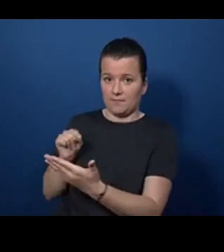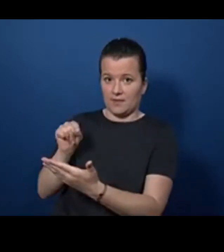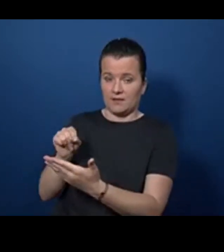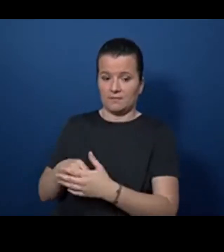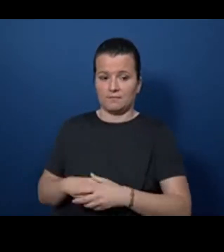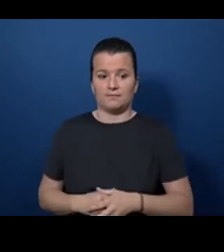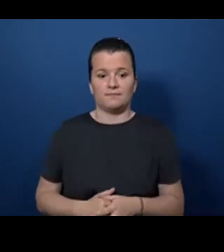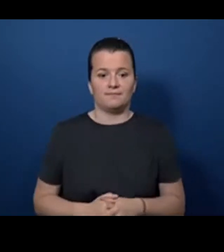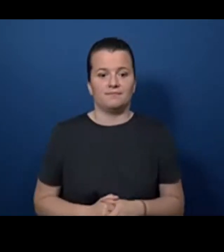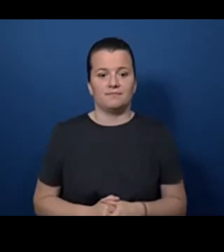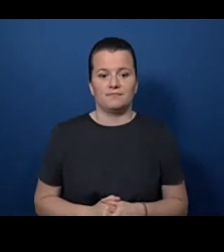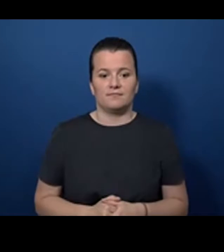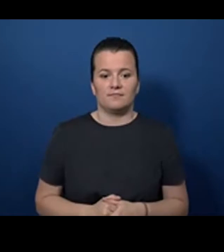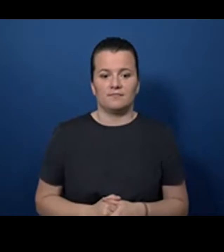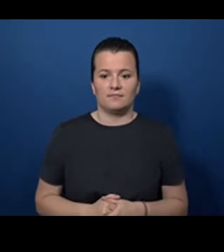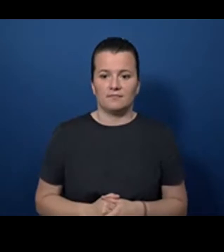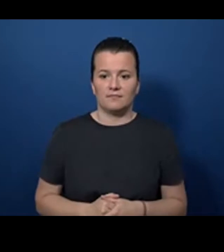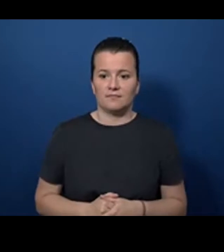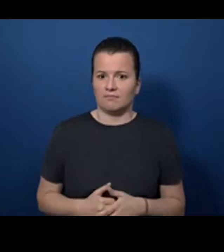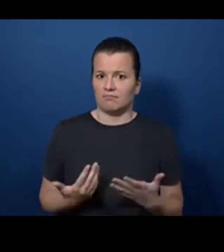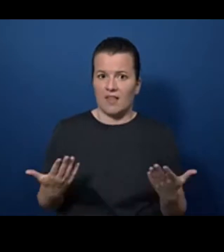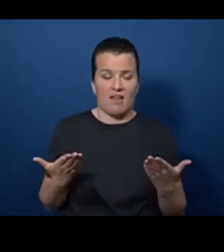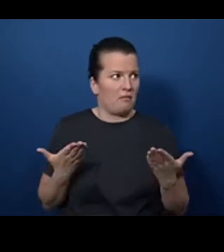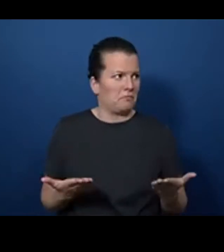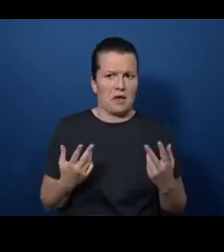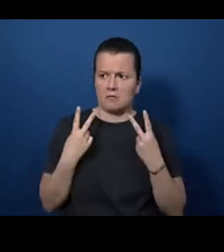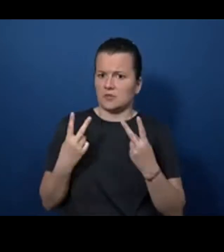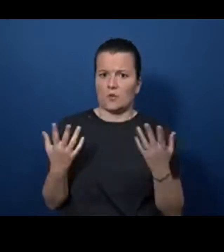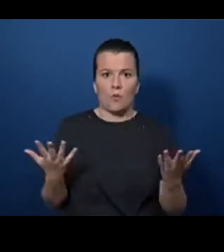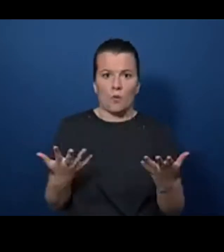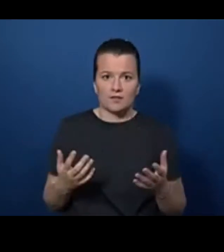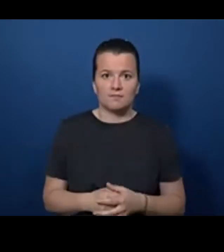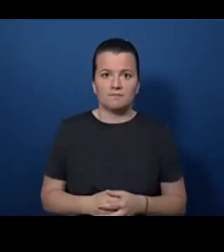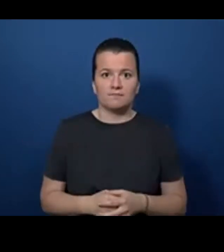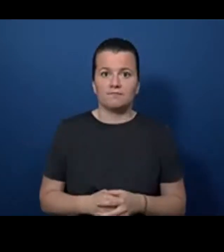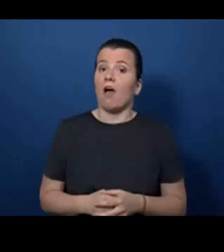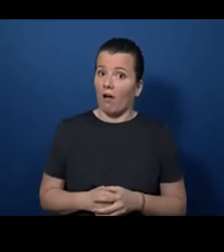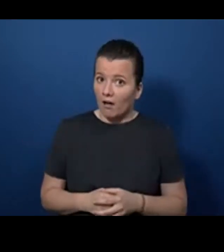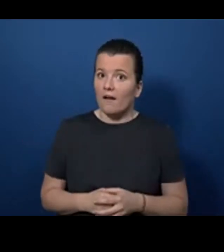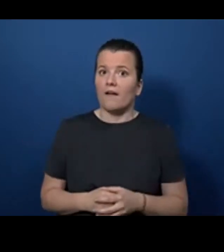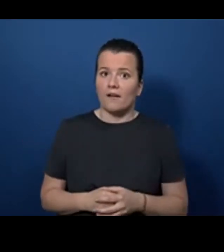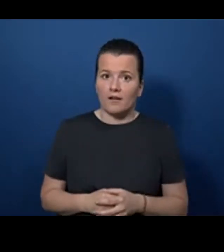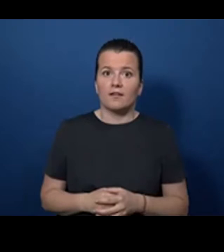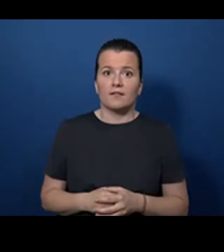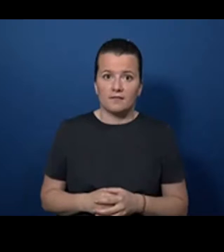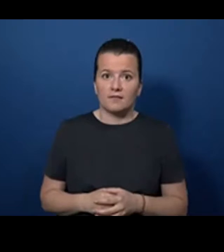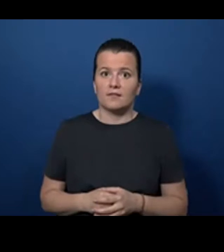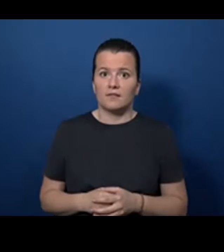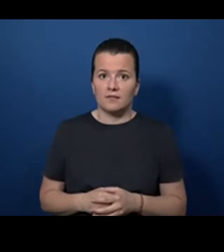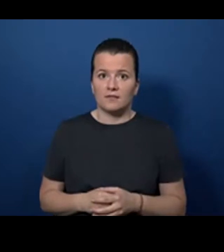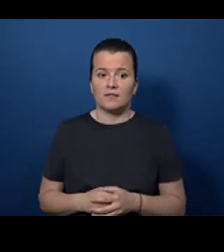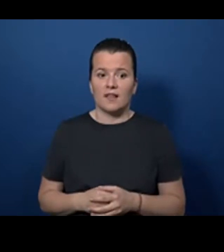the 21st century, what we see today is the applicable model for persons living with handicaps